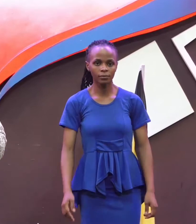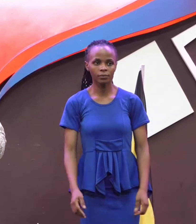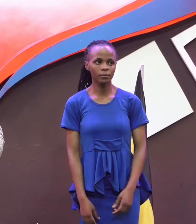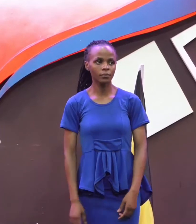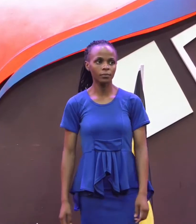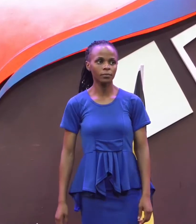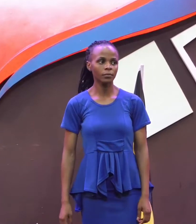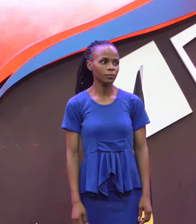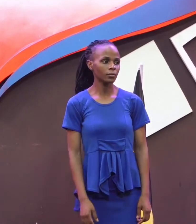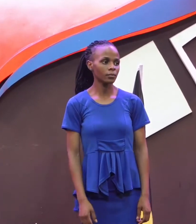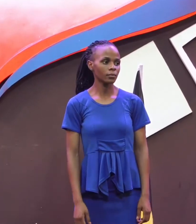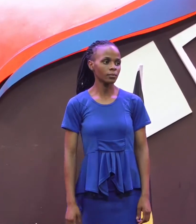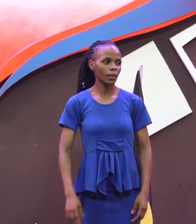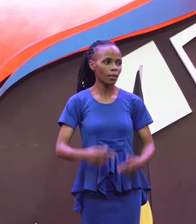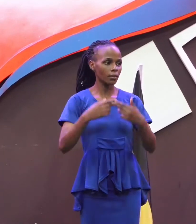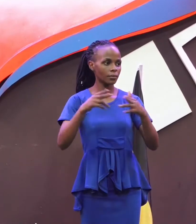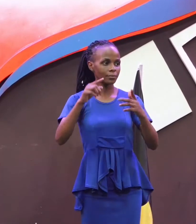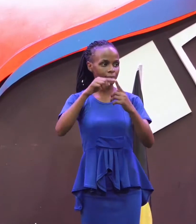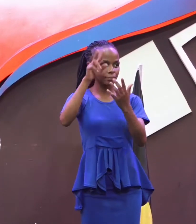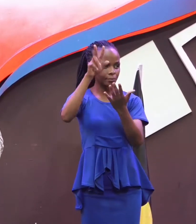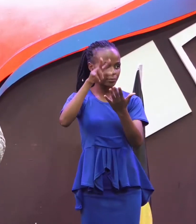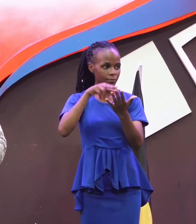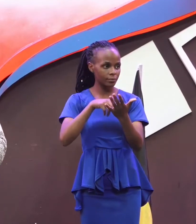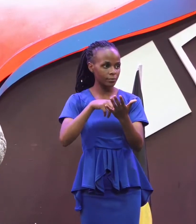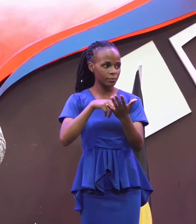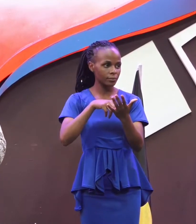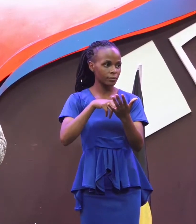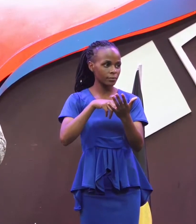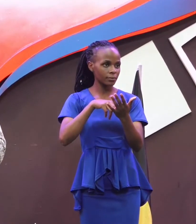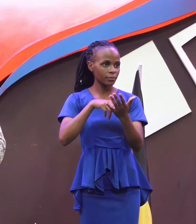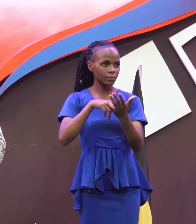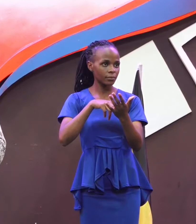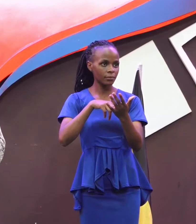Ntandise okusoma. I'm beginning to read.